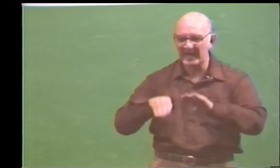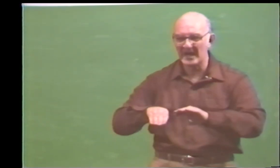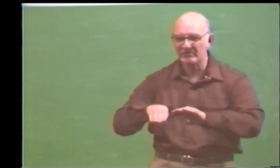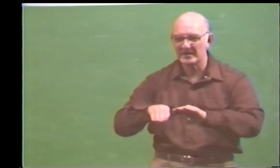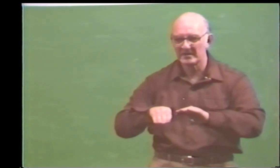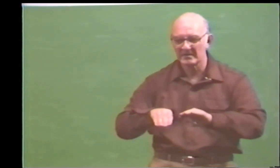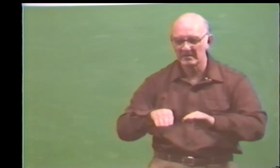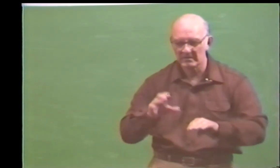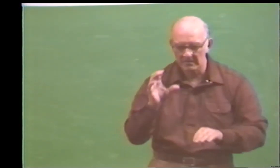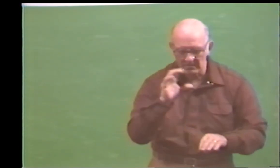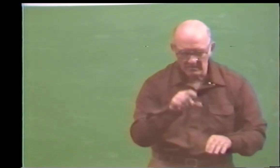cemetery.